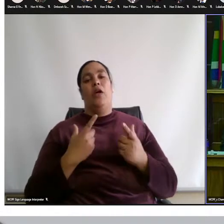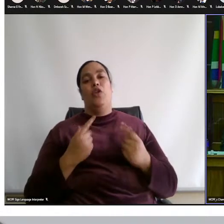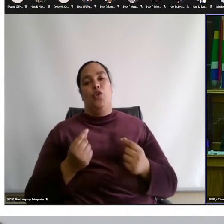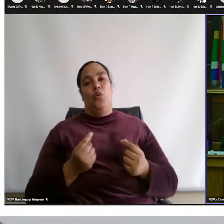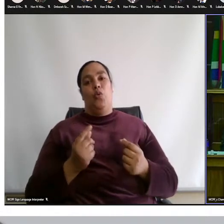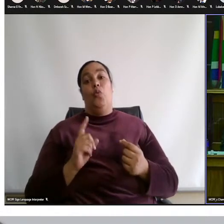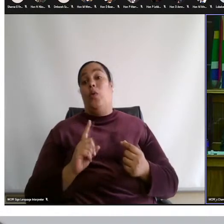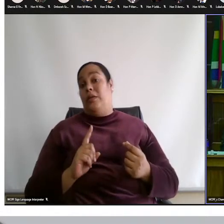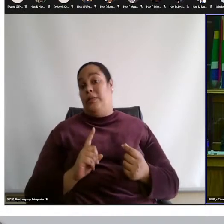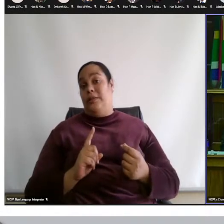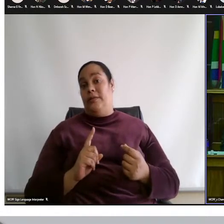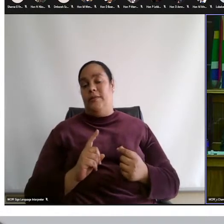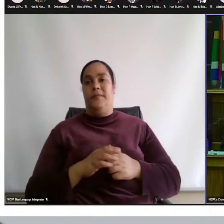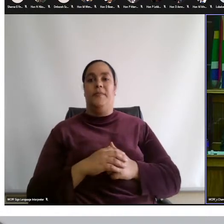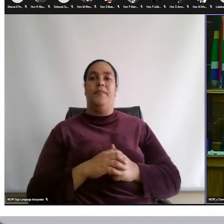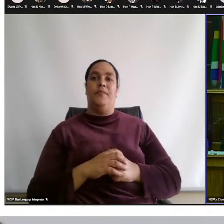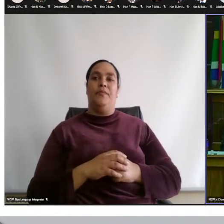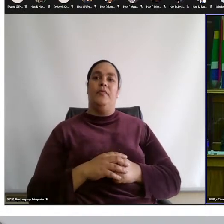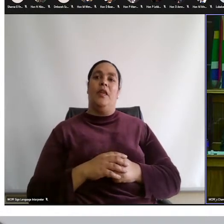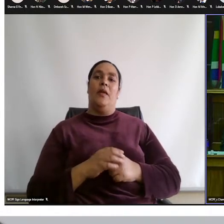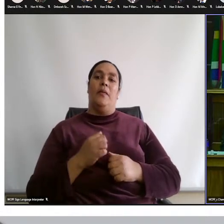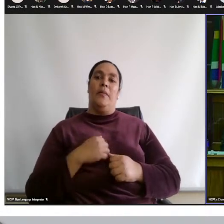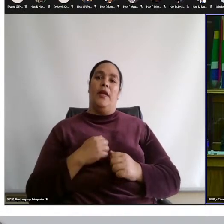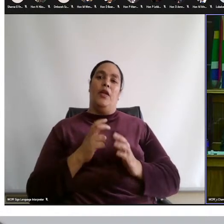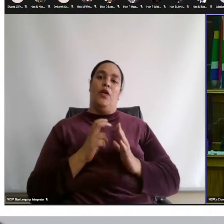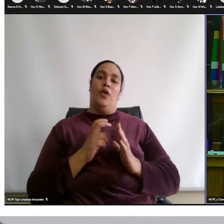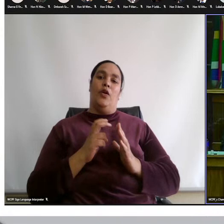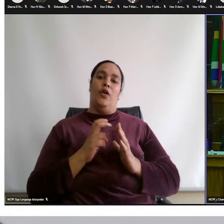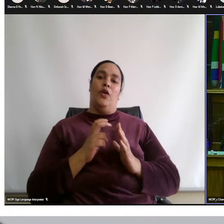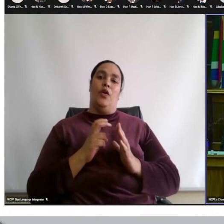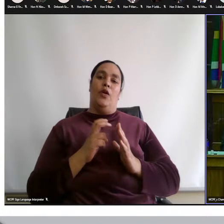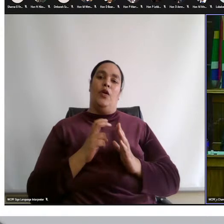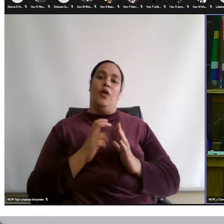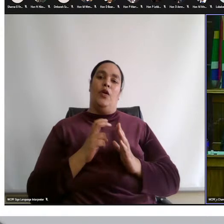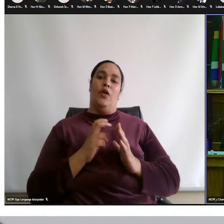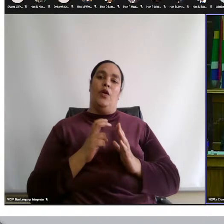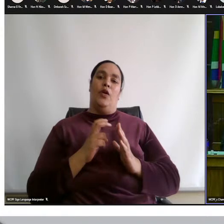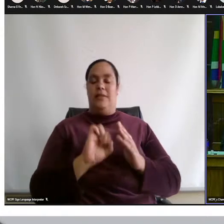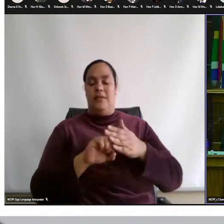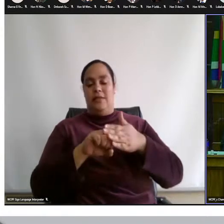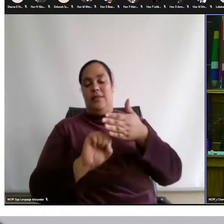following. I'm going to rule Section 59, Subsection